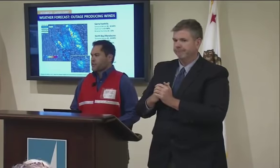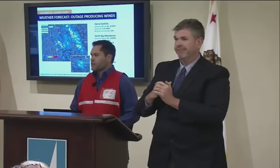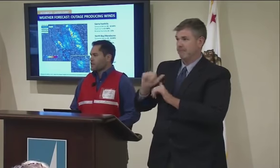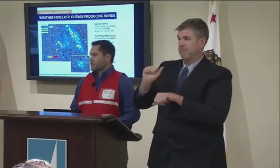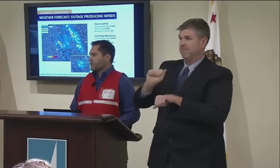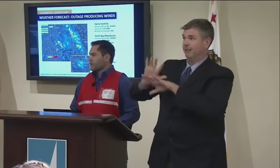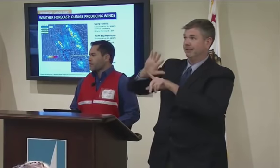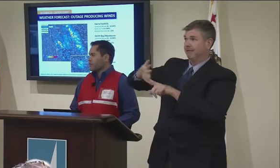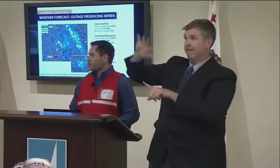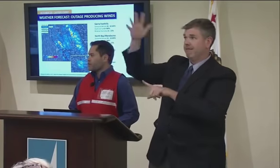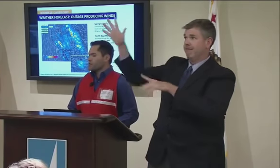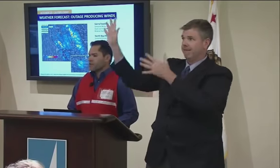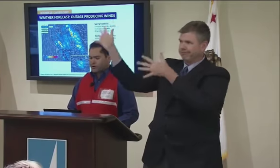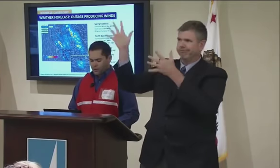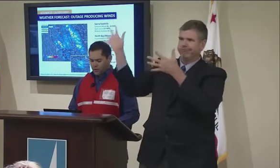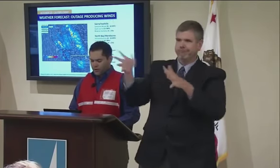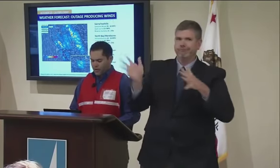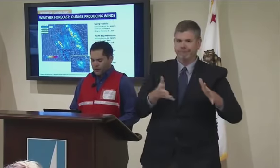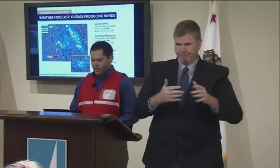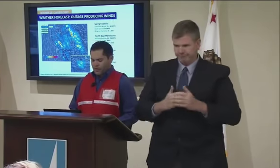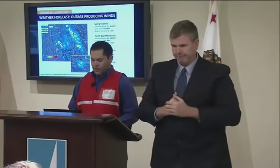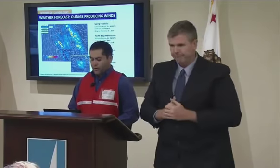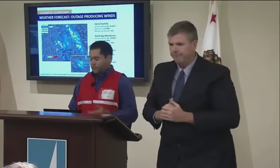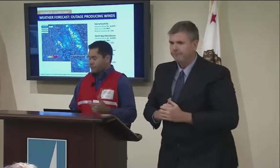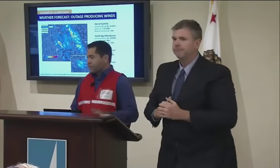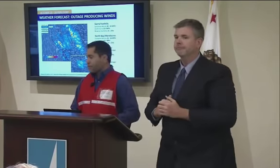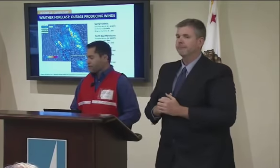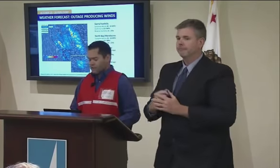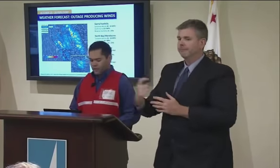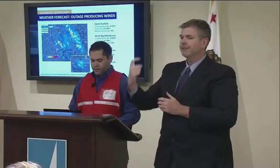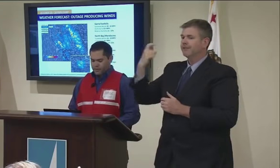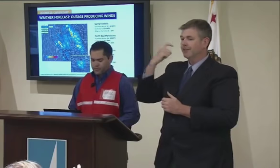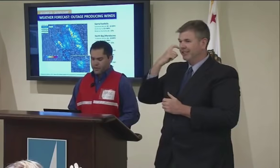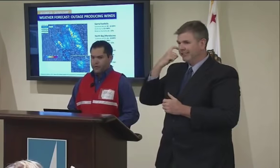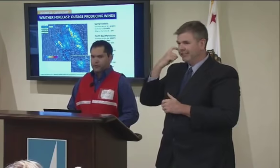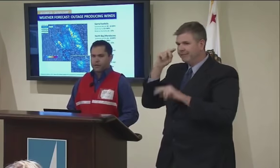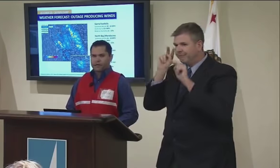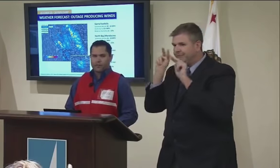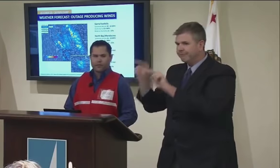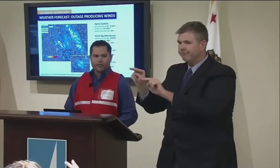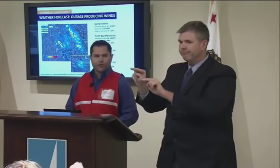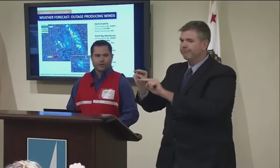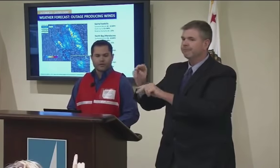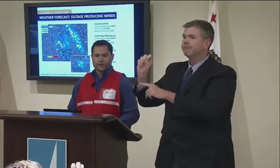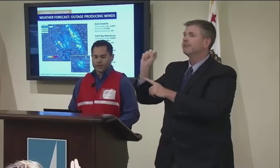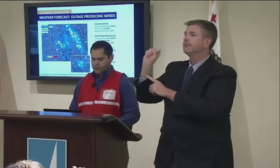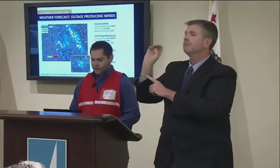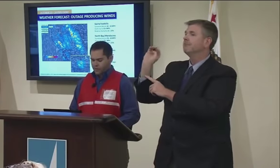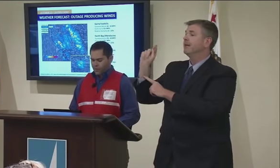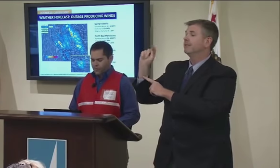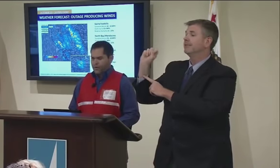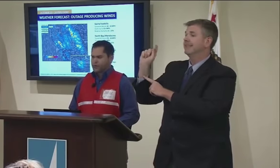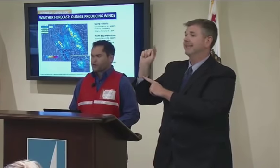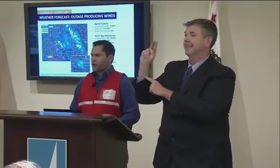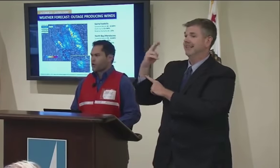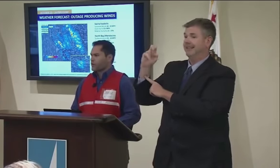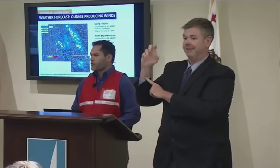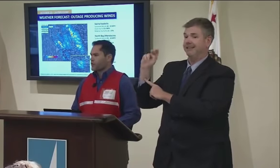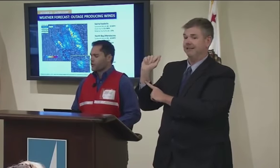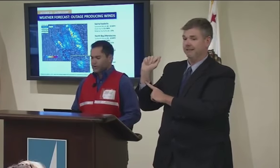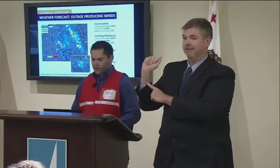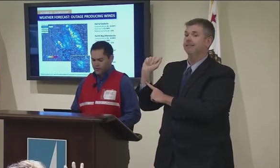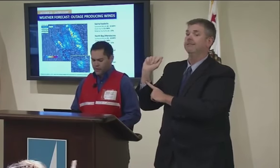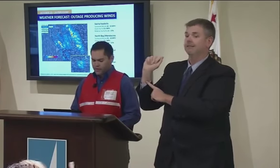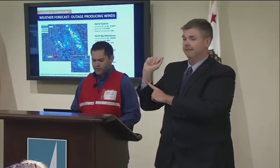station from Mount St. Helena about 3 seconds ago on my, or 3 minutes ago, excuse me, on my mobile phone. It was showing gusts of 41 miles per hour